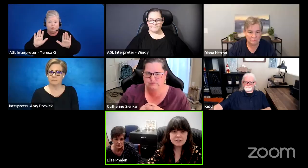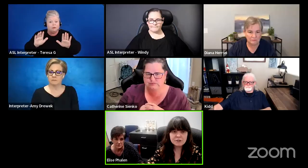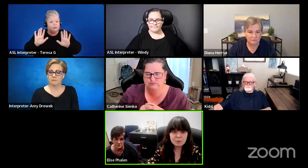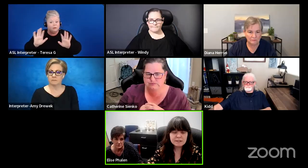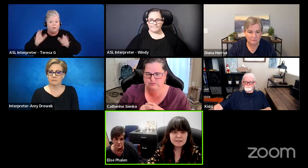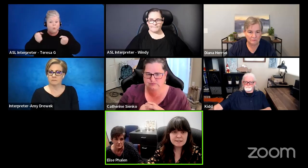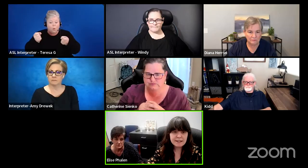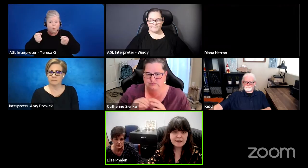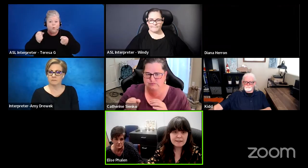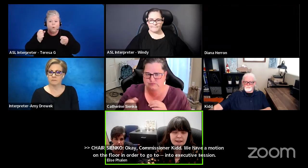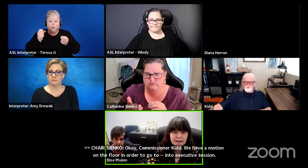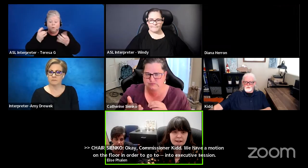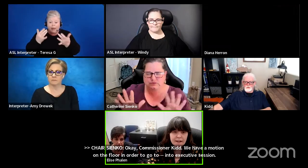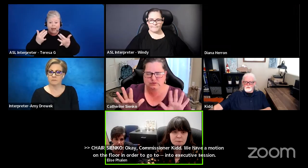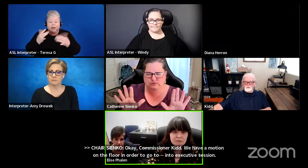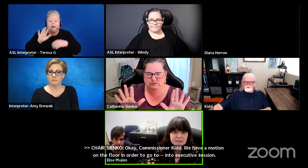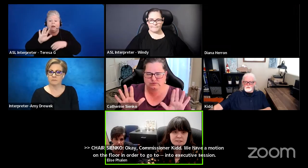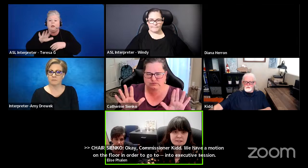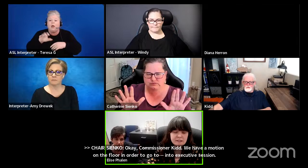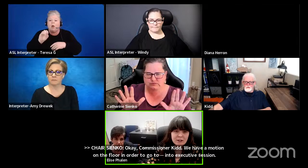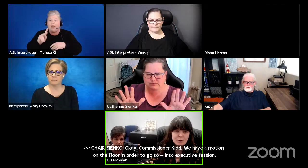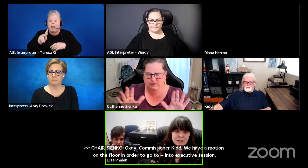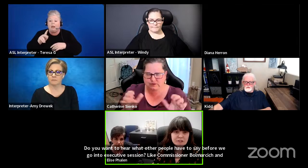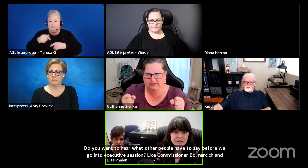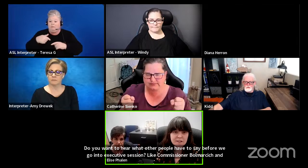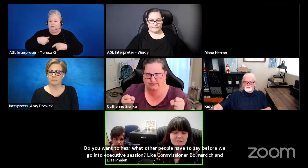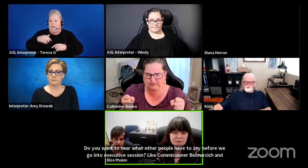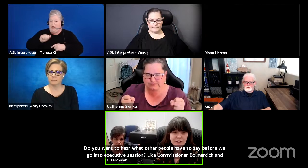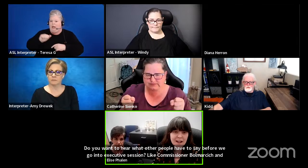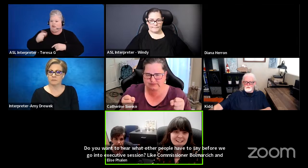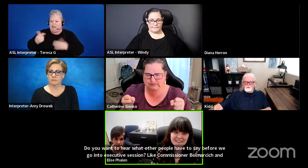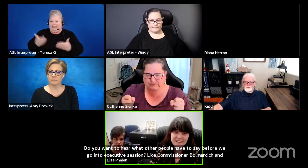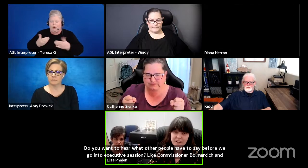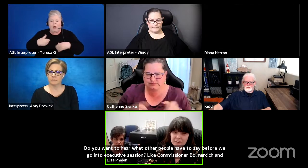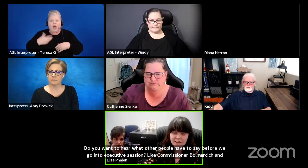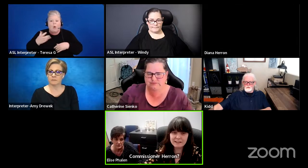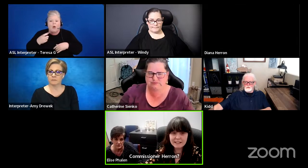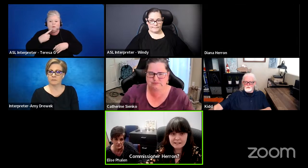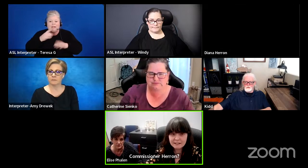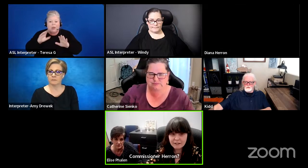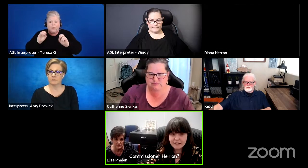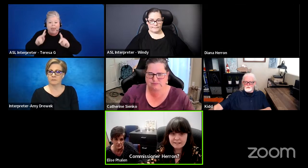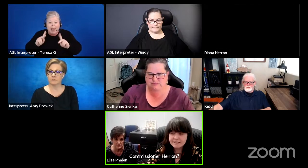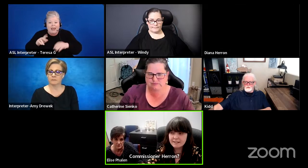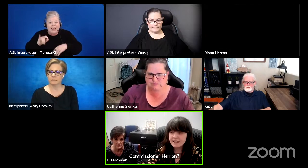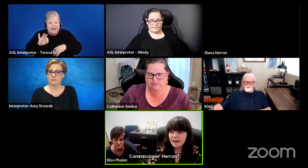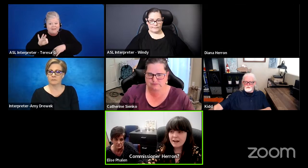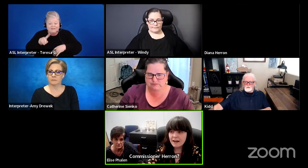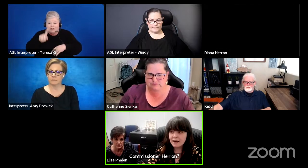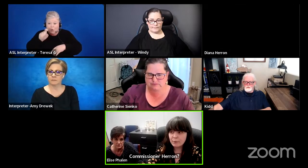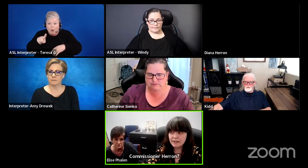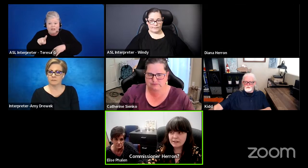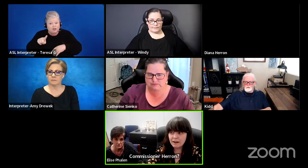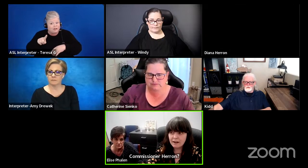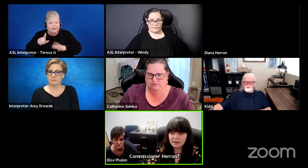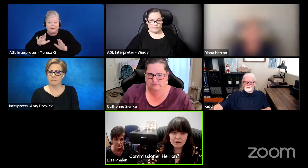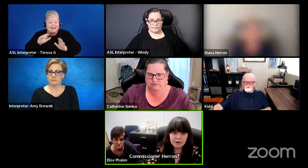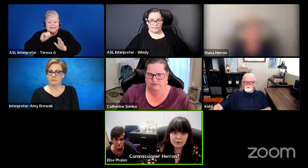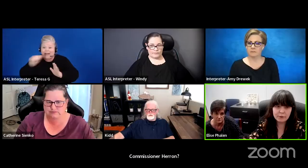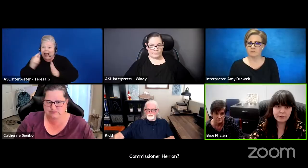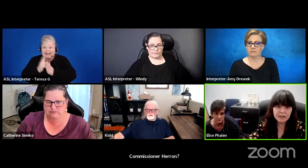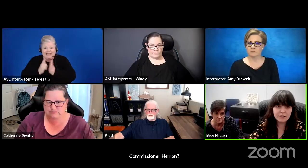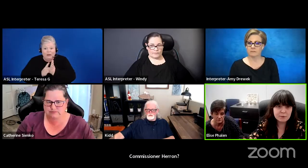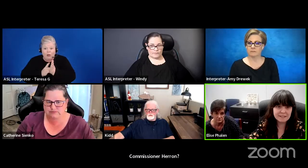AAG, just want to say that if it's a question for anything other than legal advice, we